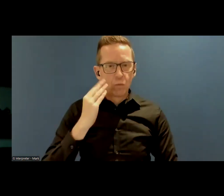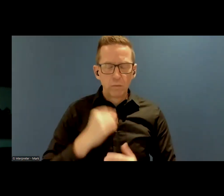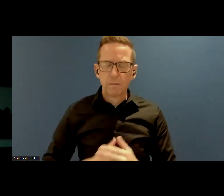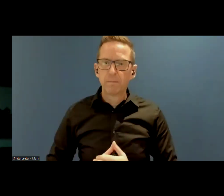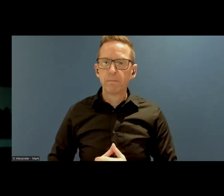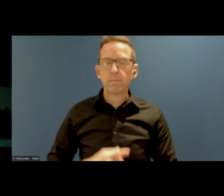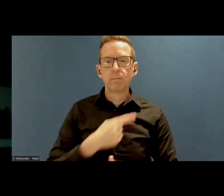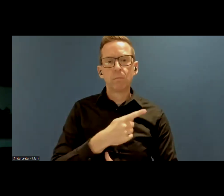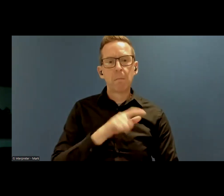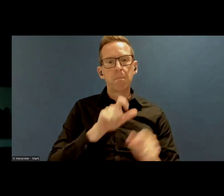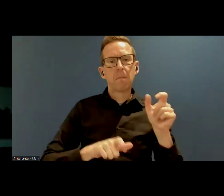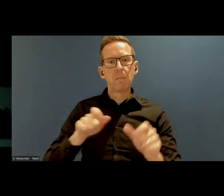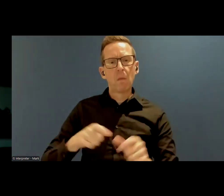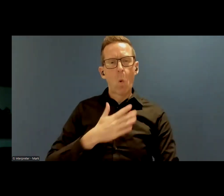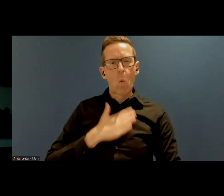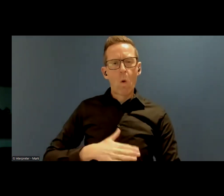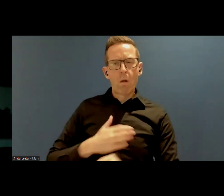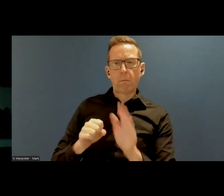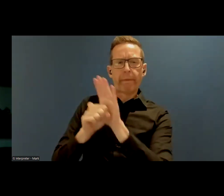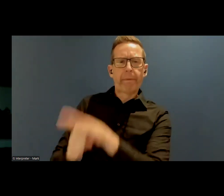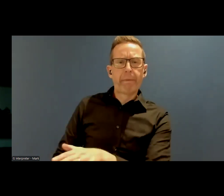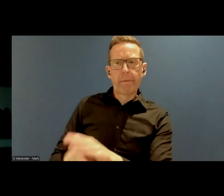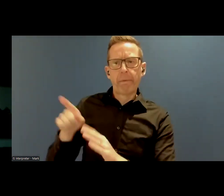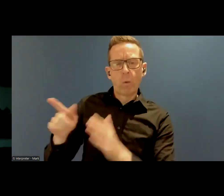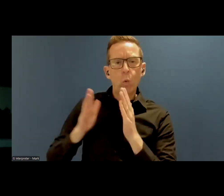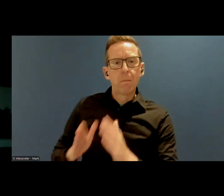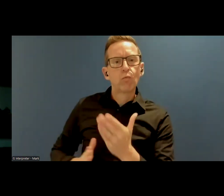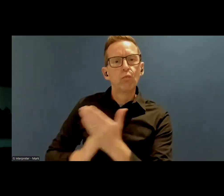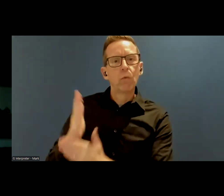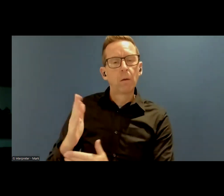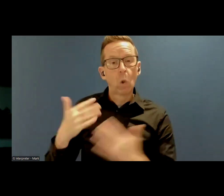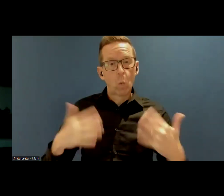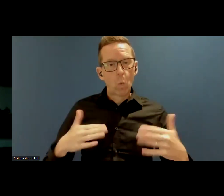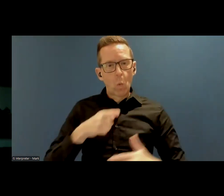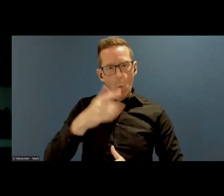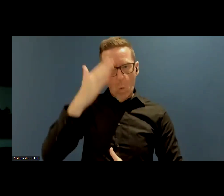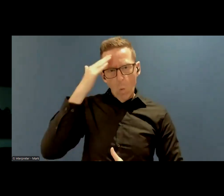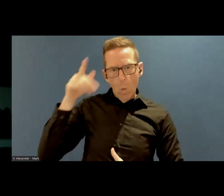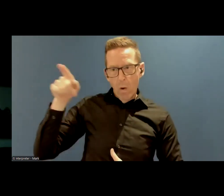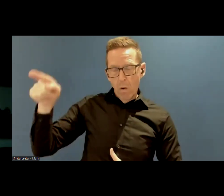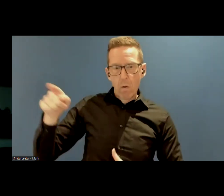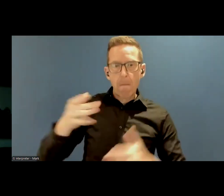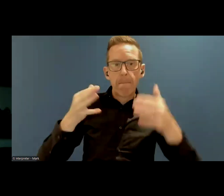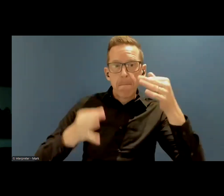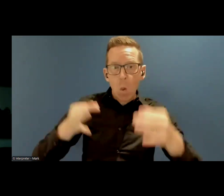tendencies have come along with far-right governments. They have not only